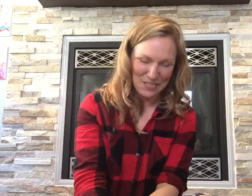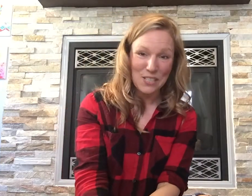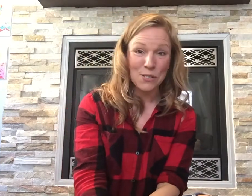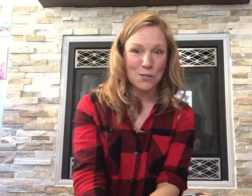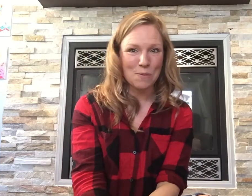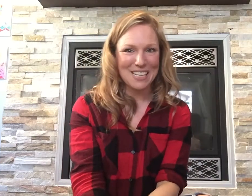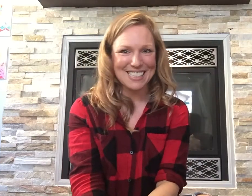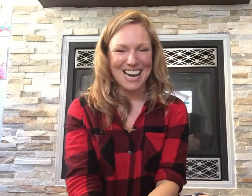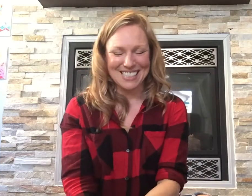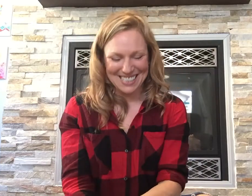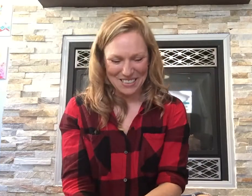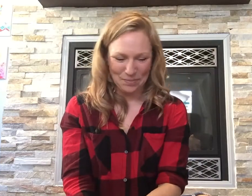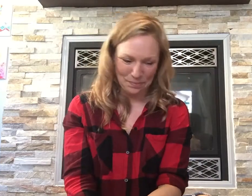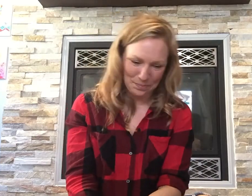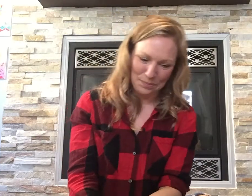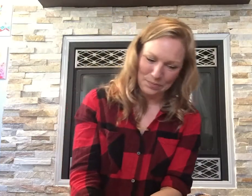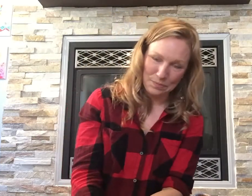So swimming's next.